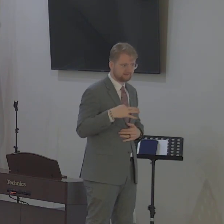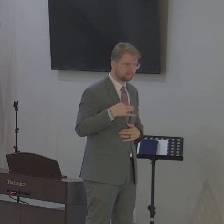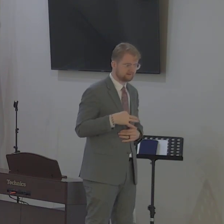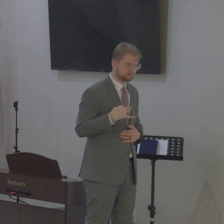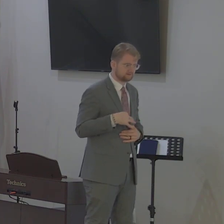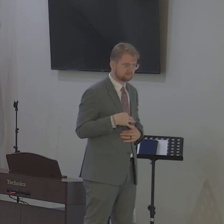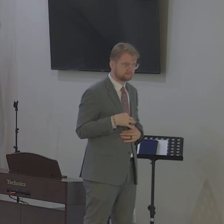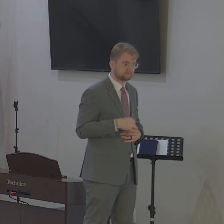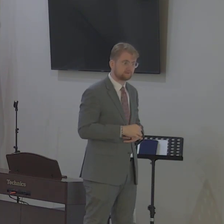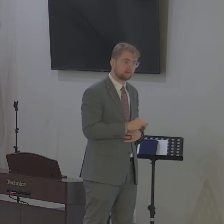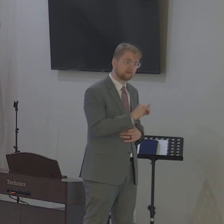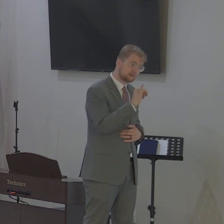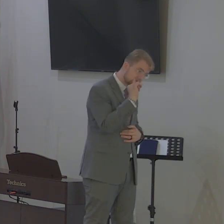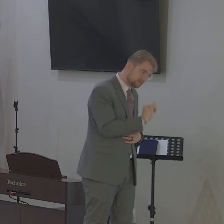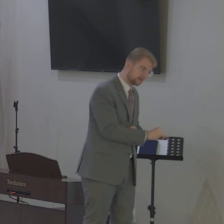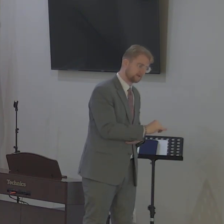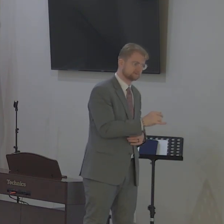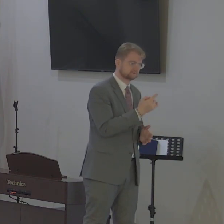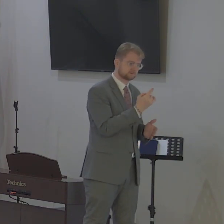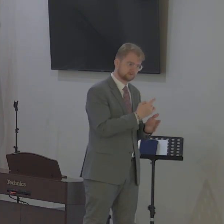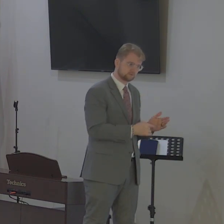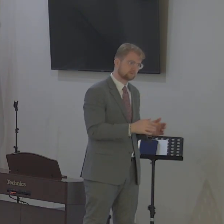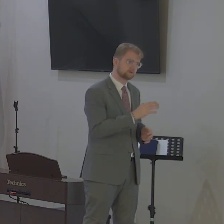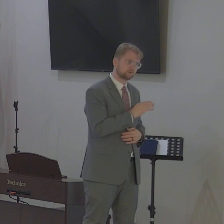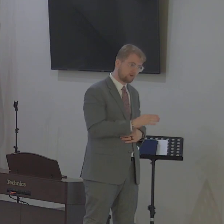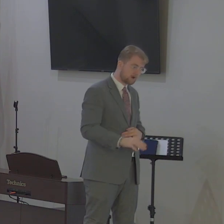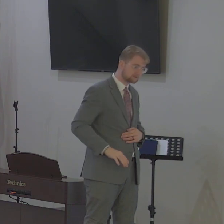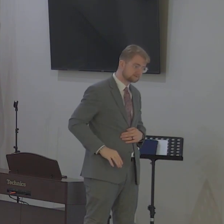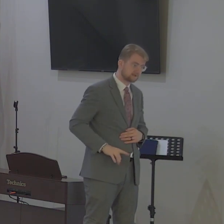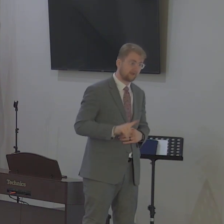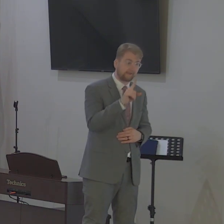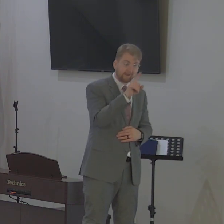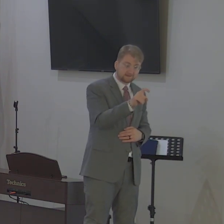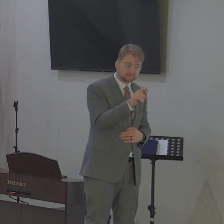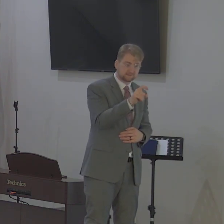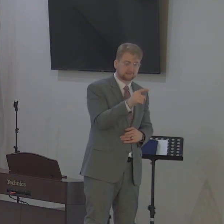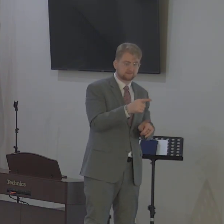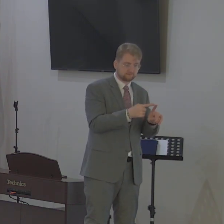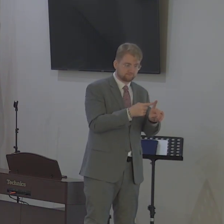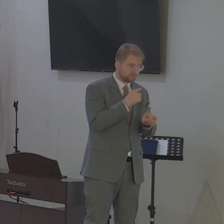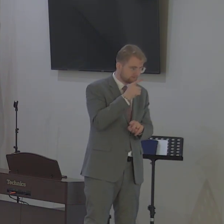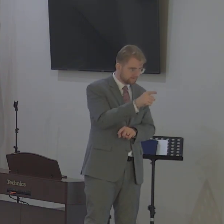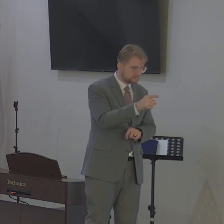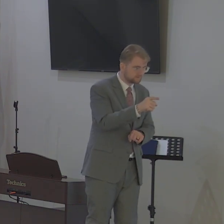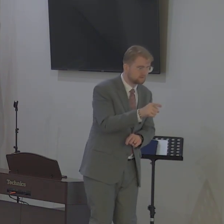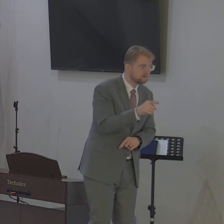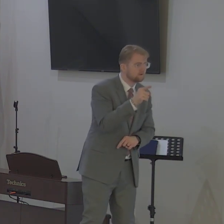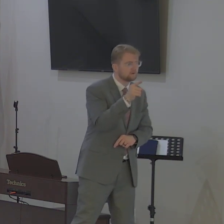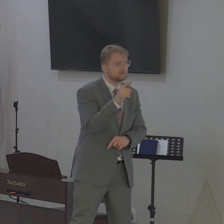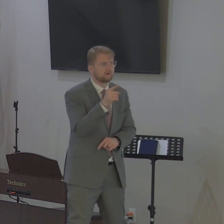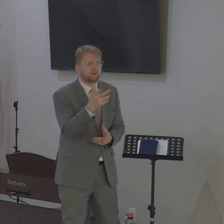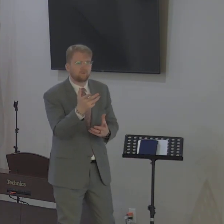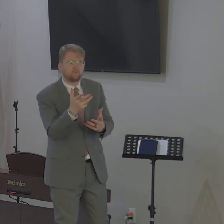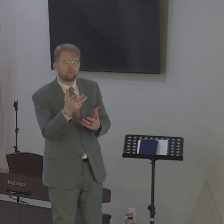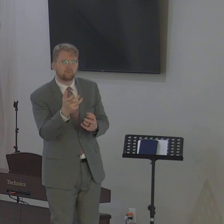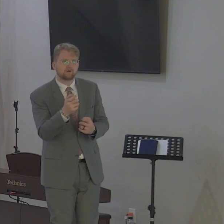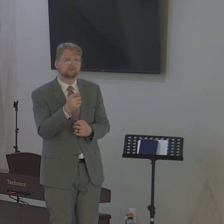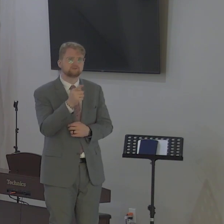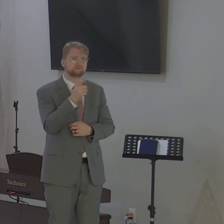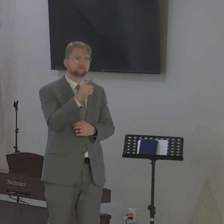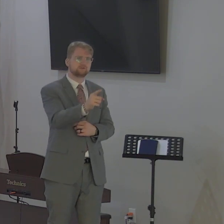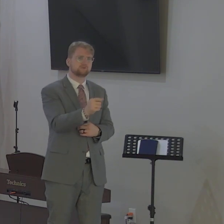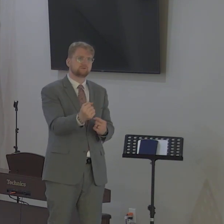what Christ is asking of you. That you would love,